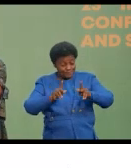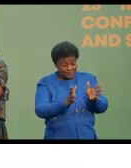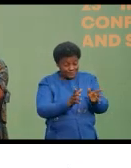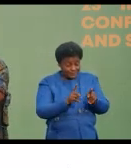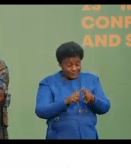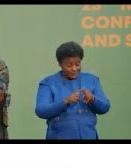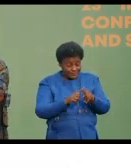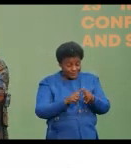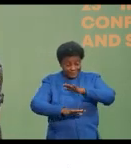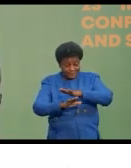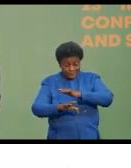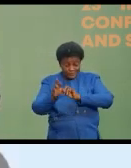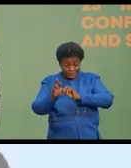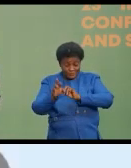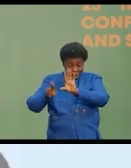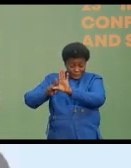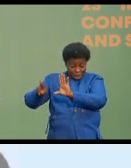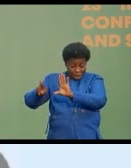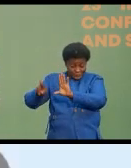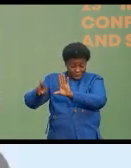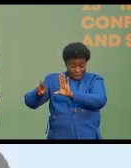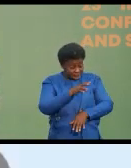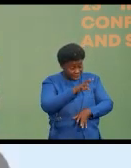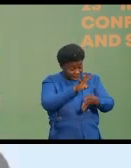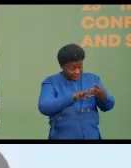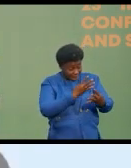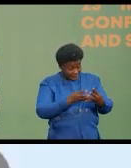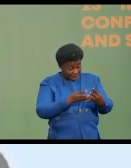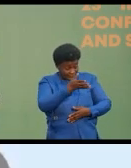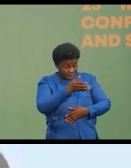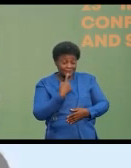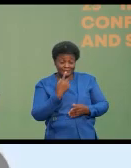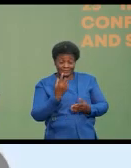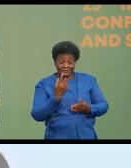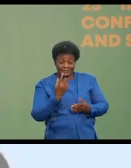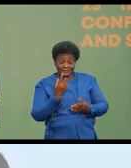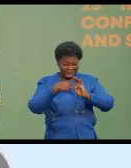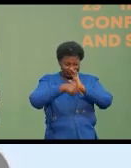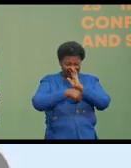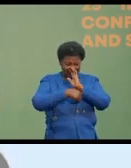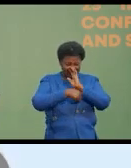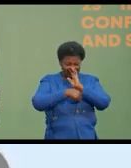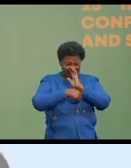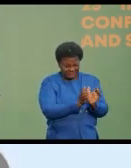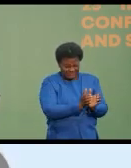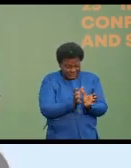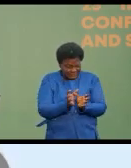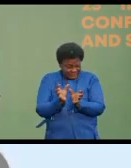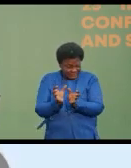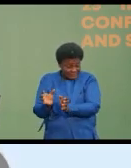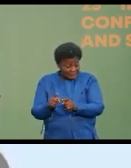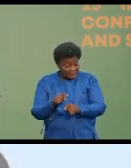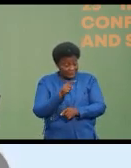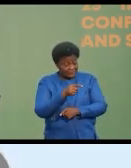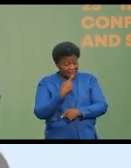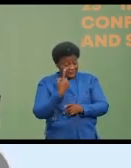sub-region. These tables provide a detailed breakdown. The key takeaway is that the burden of the